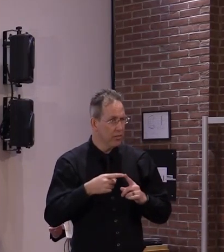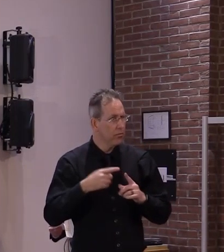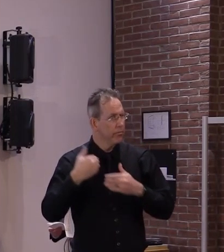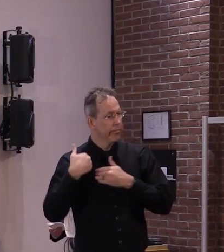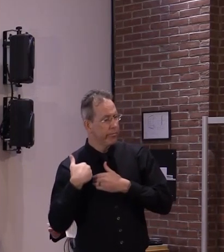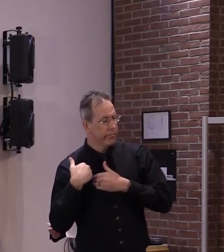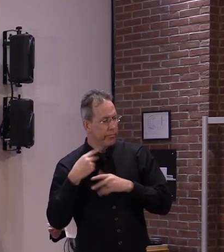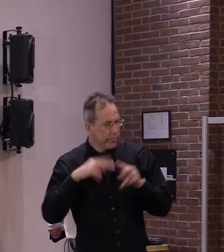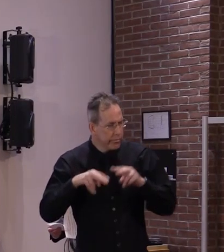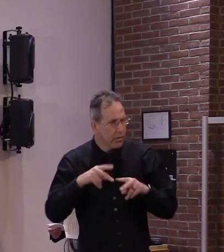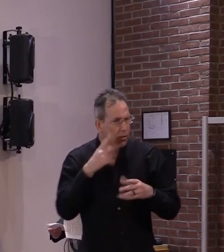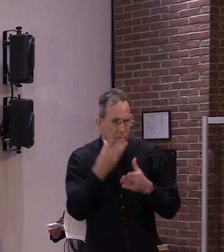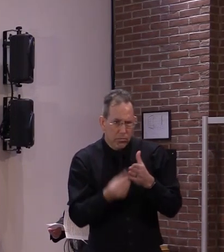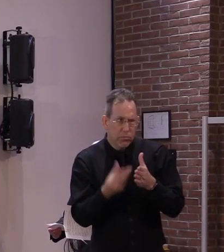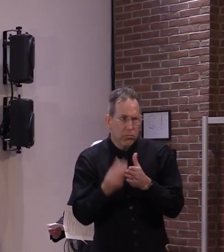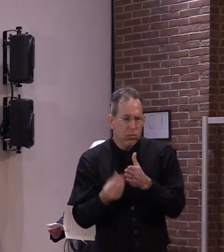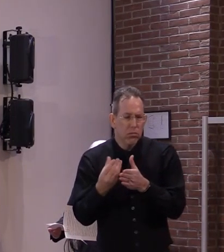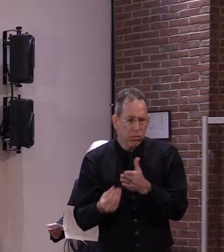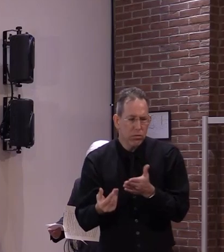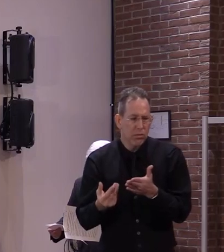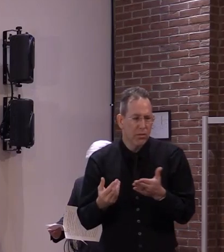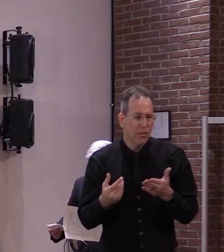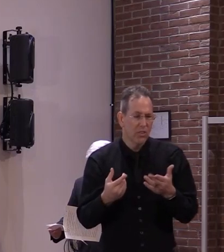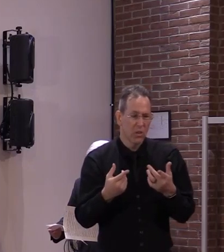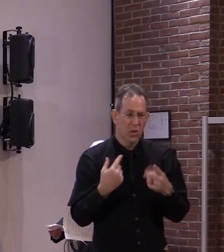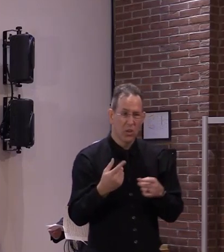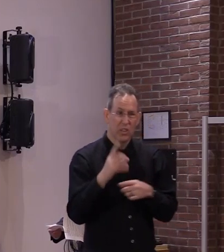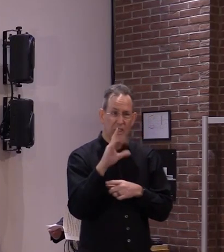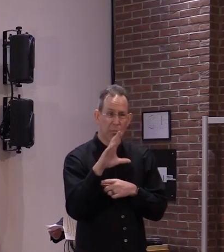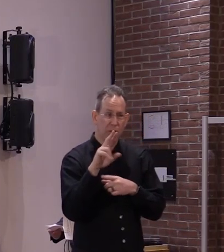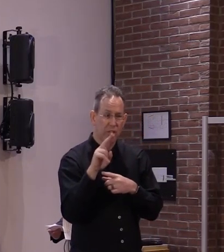were two in December, at least, and one was